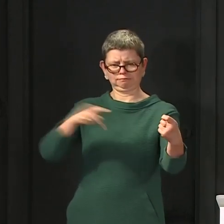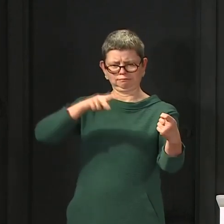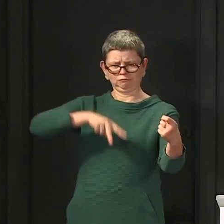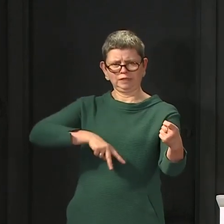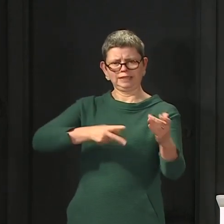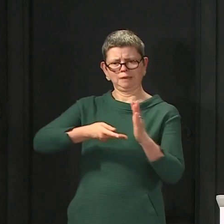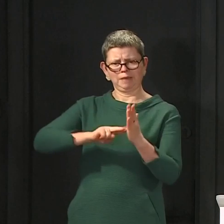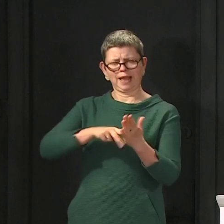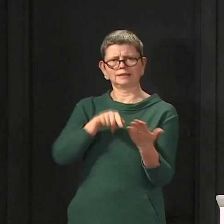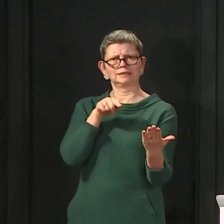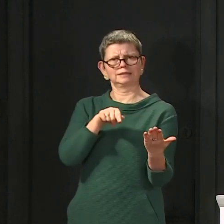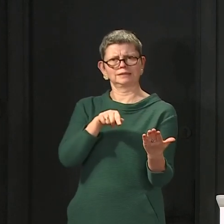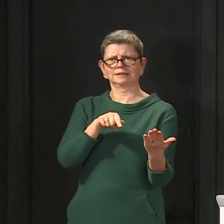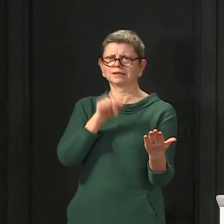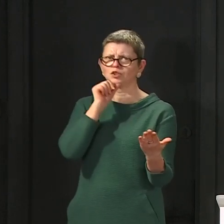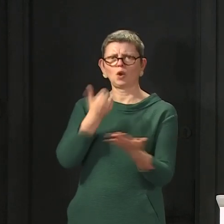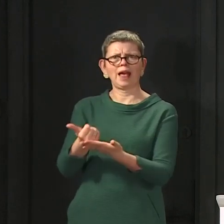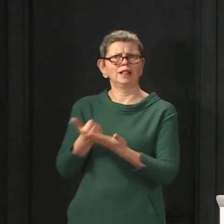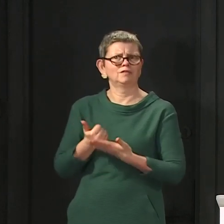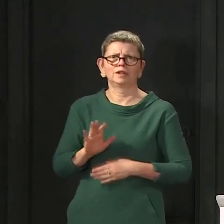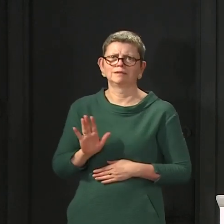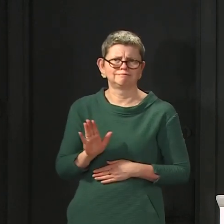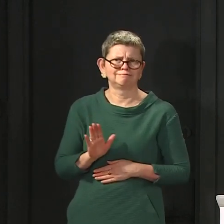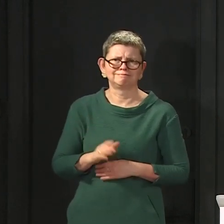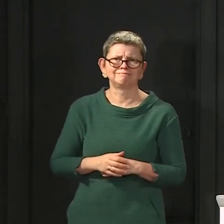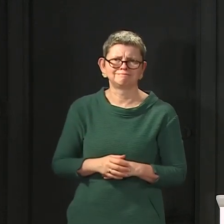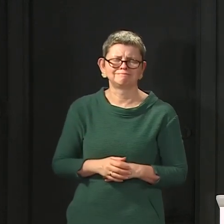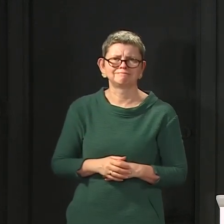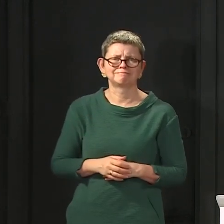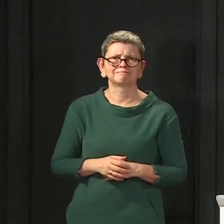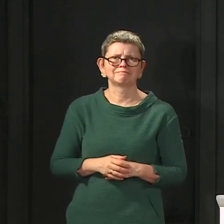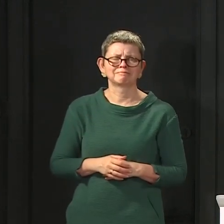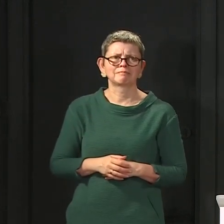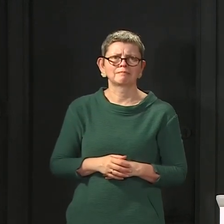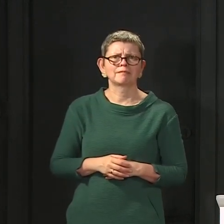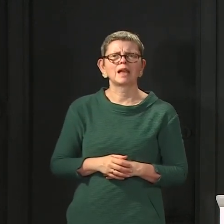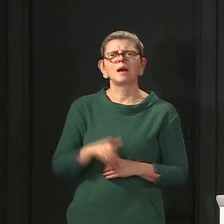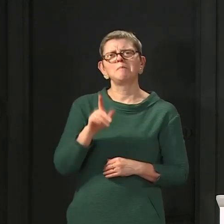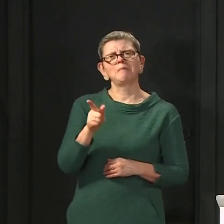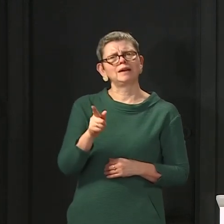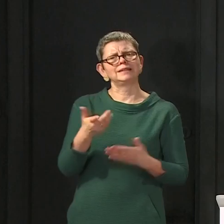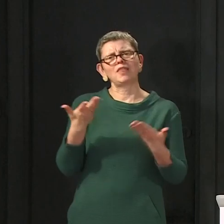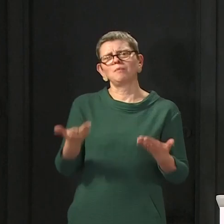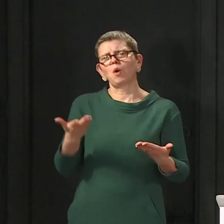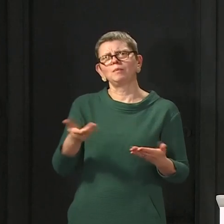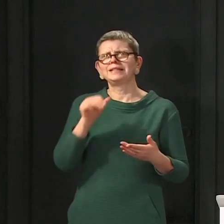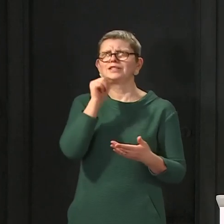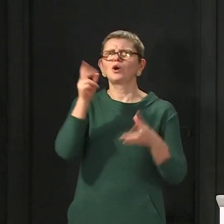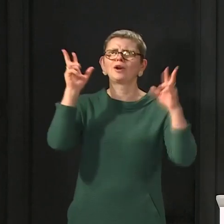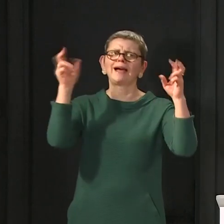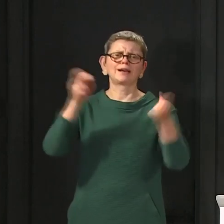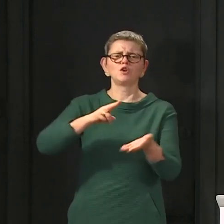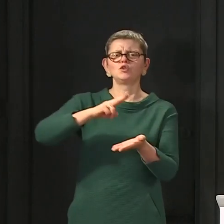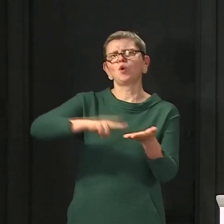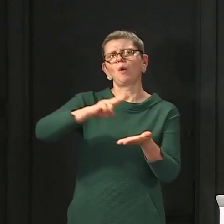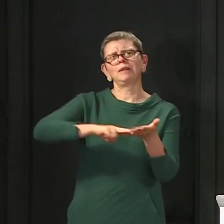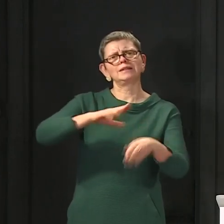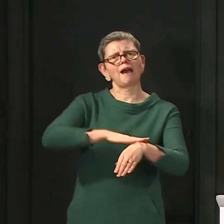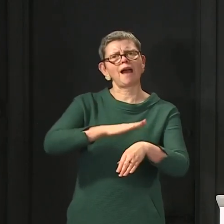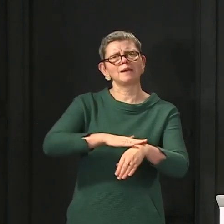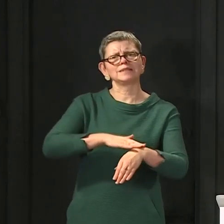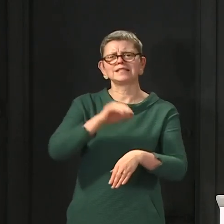is not a helpful or a sensible way to proceed. You know, we're not in normal times. This is not a normal political